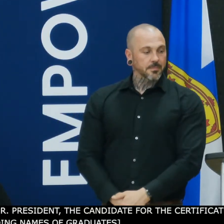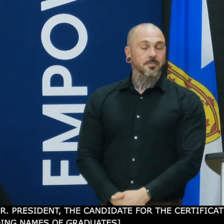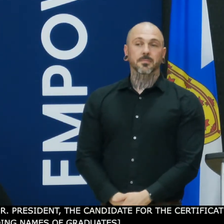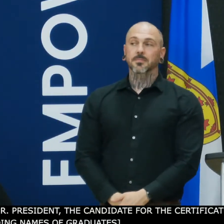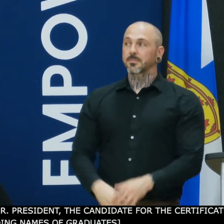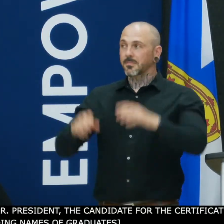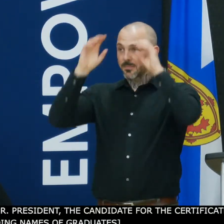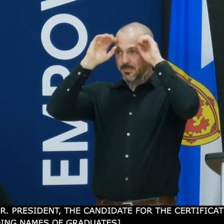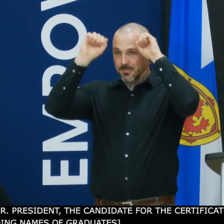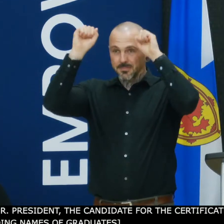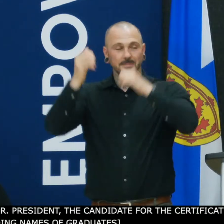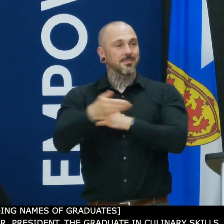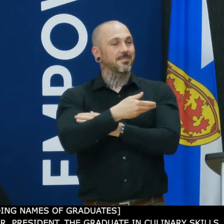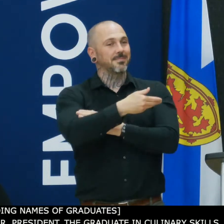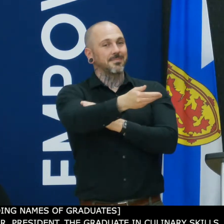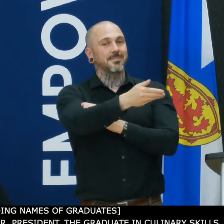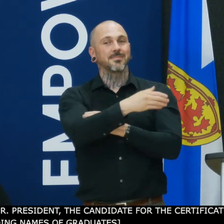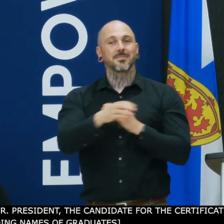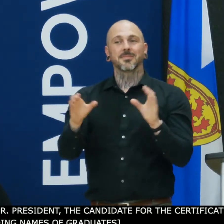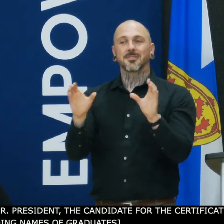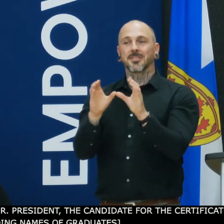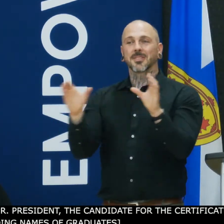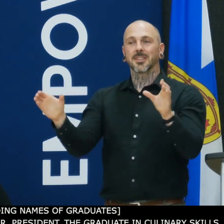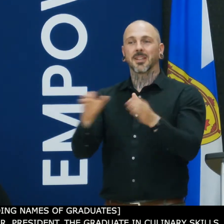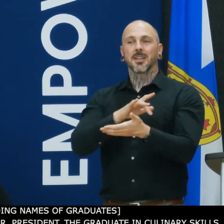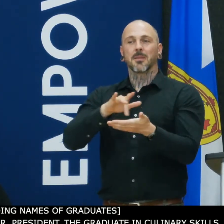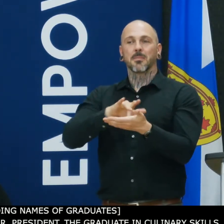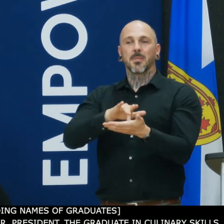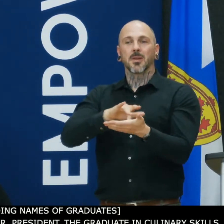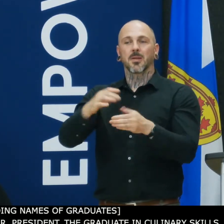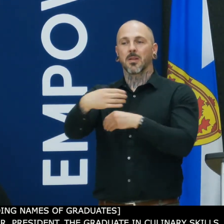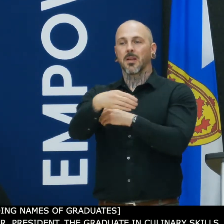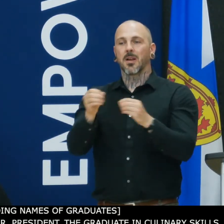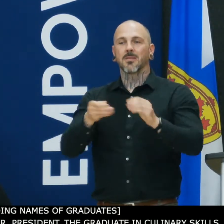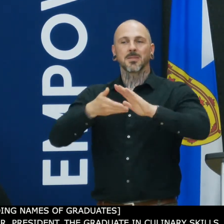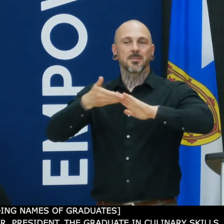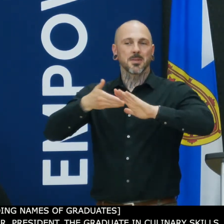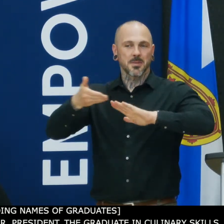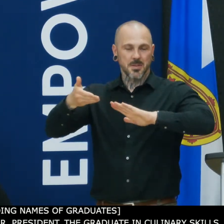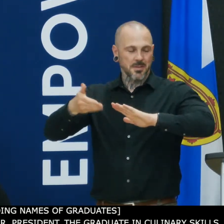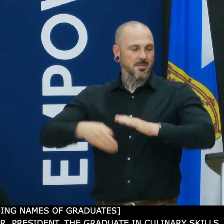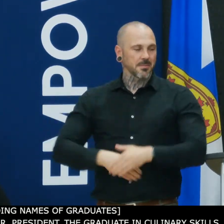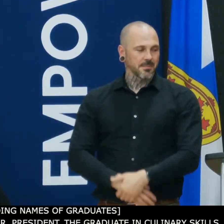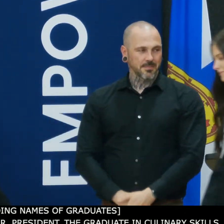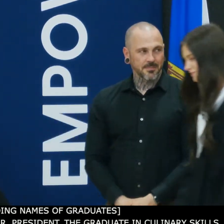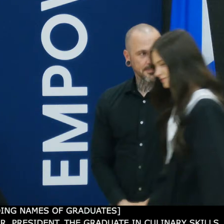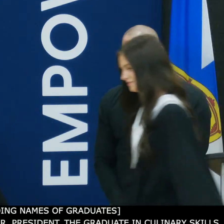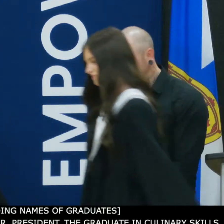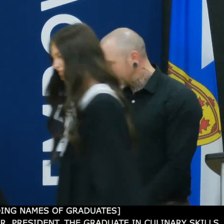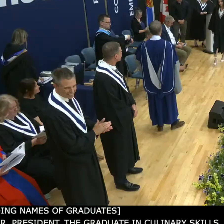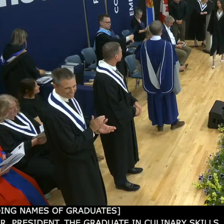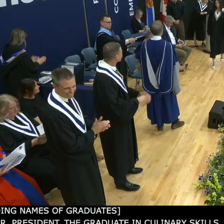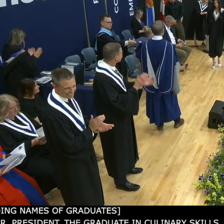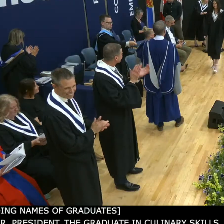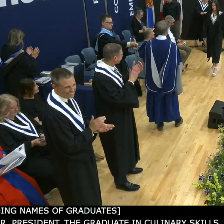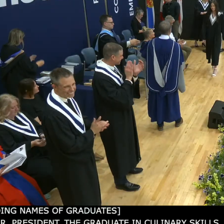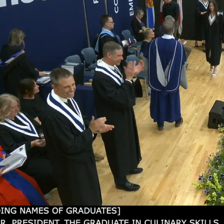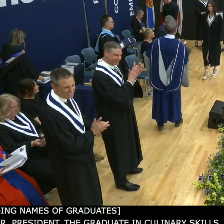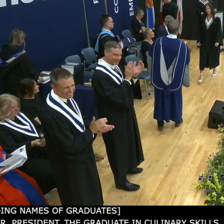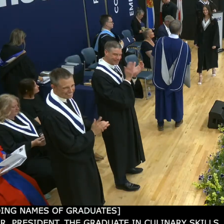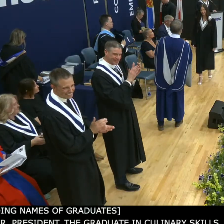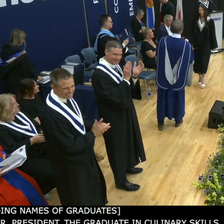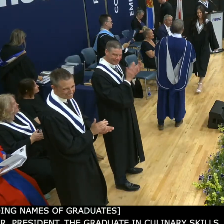Mr. President, the candidates for the Certificate in Medical Office Administration, Emma Jodry.